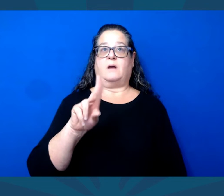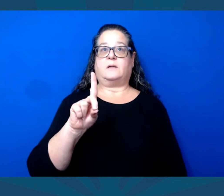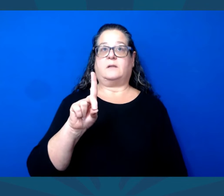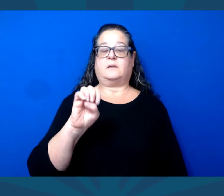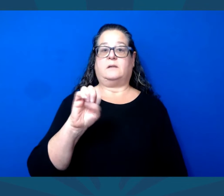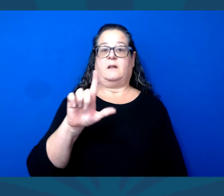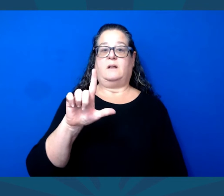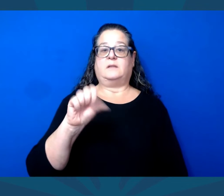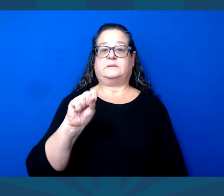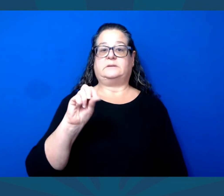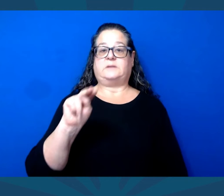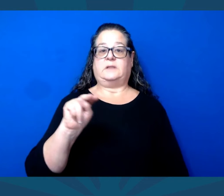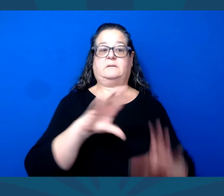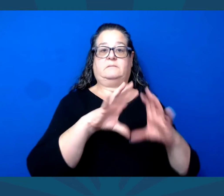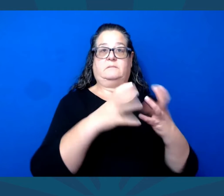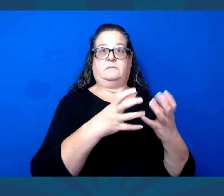Rob Huddleston.